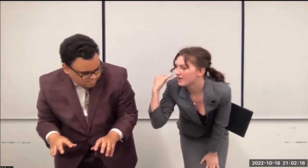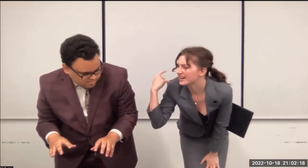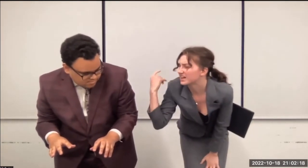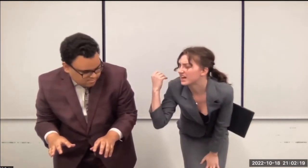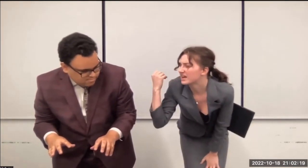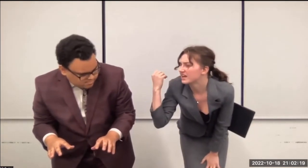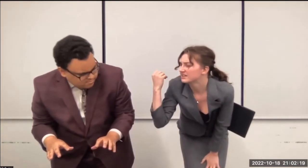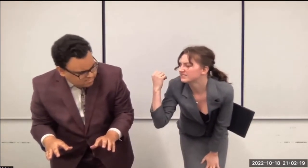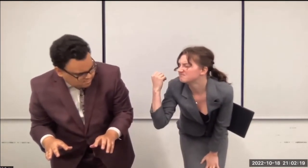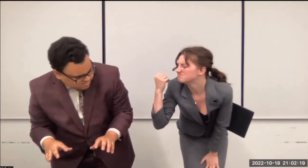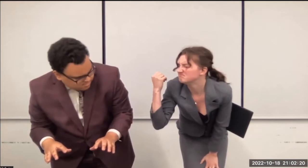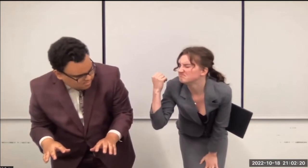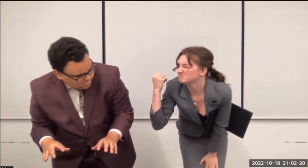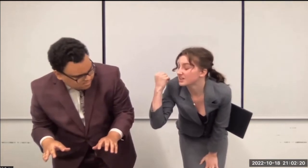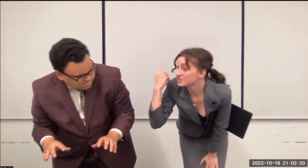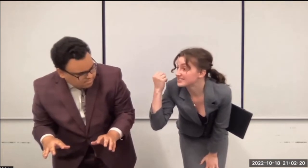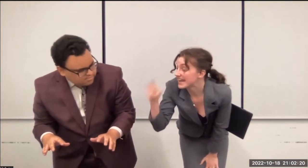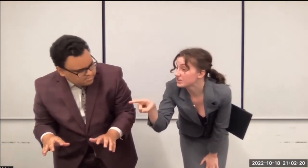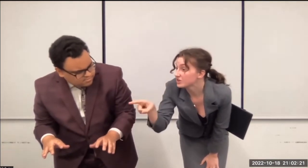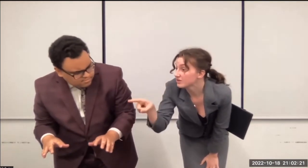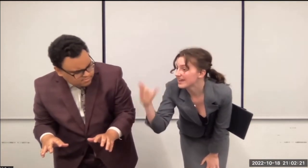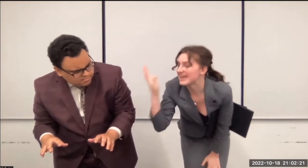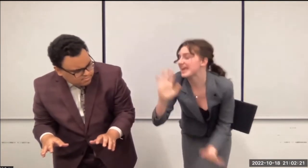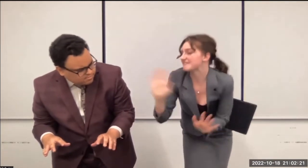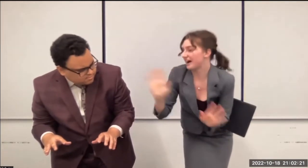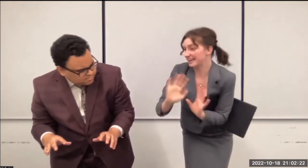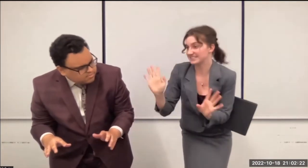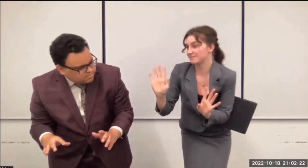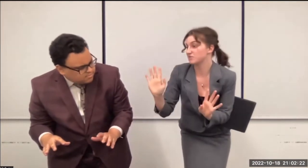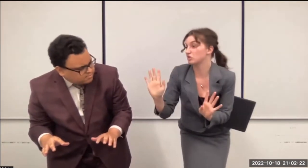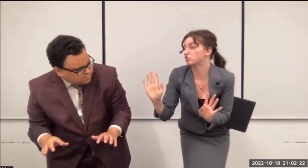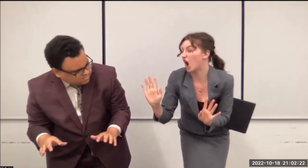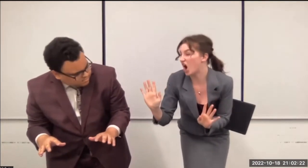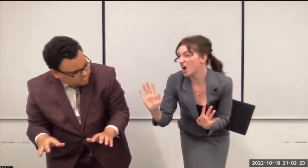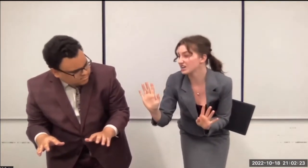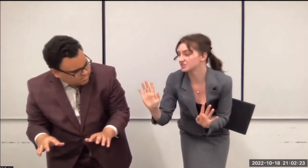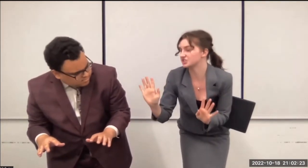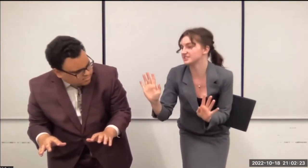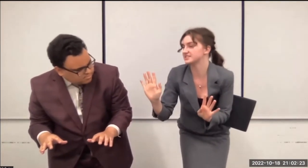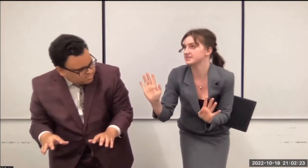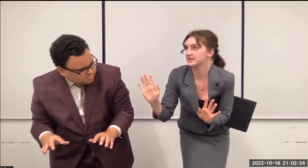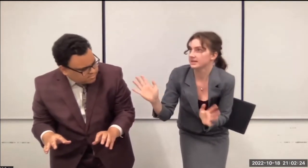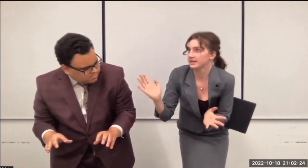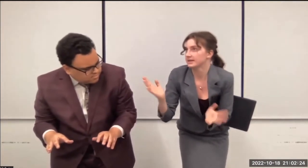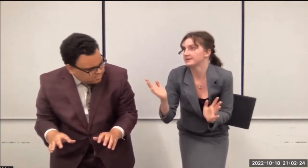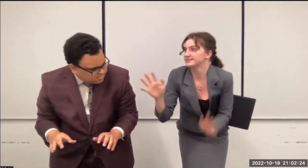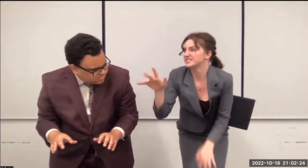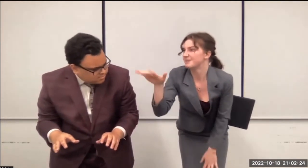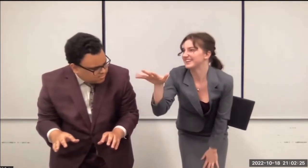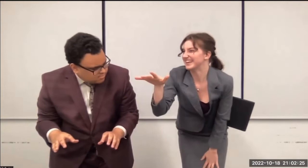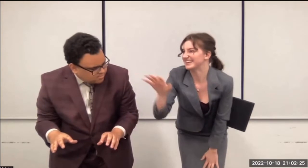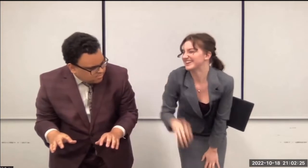to understand you? If I get something wrong, just spell it, okay?